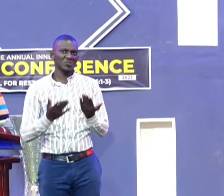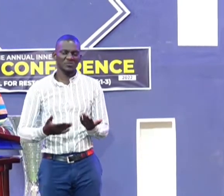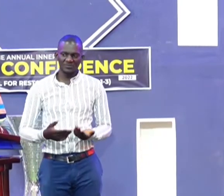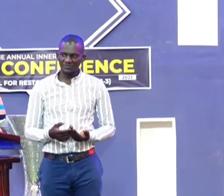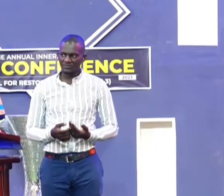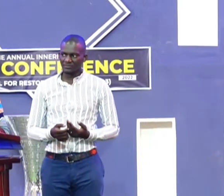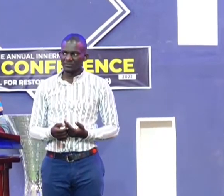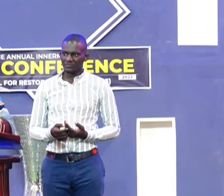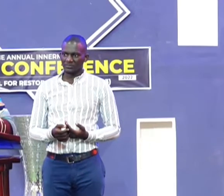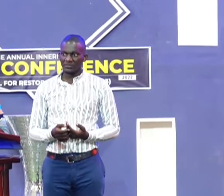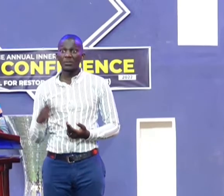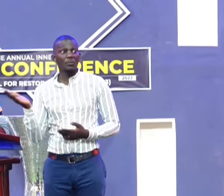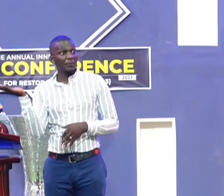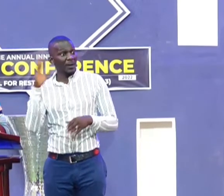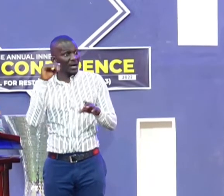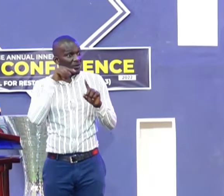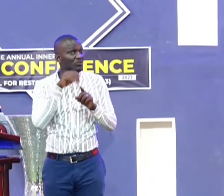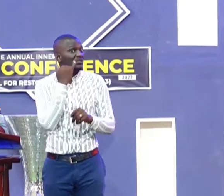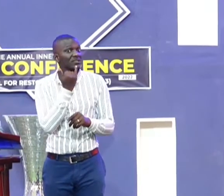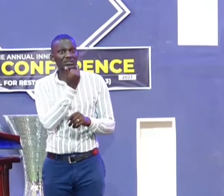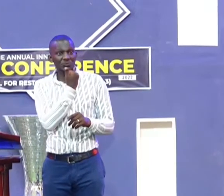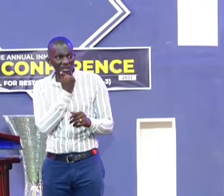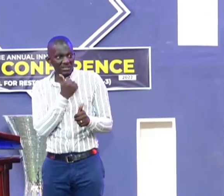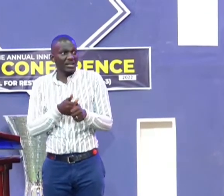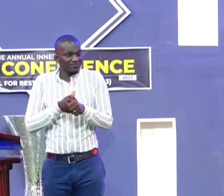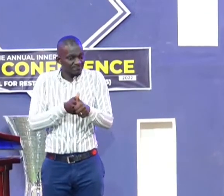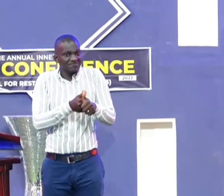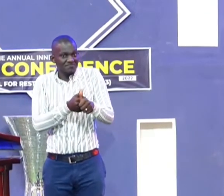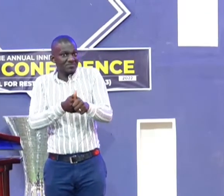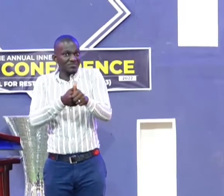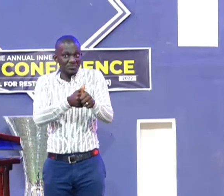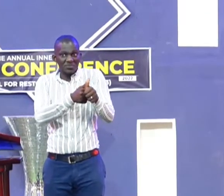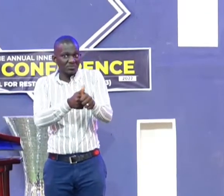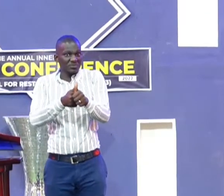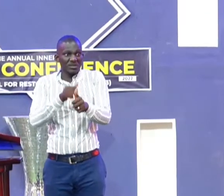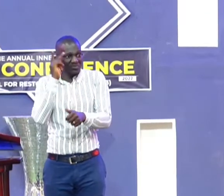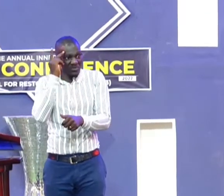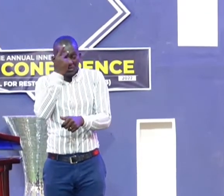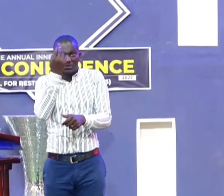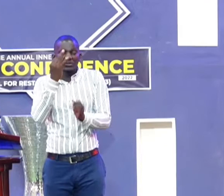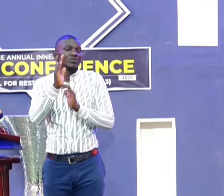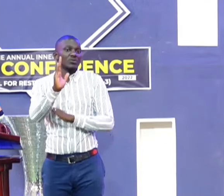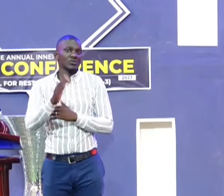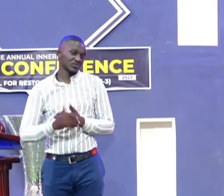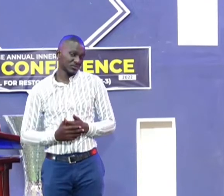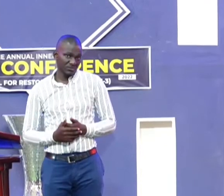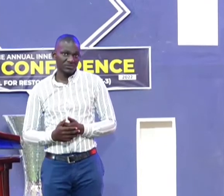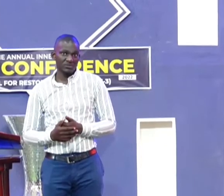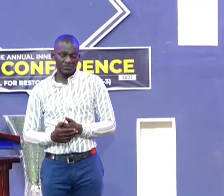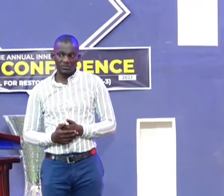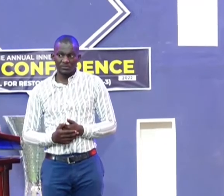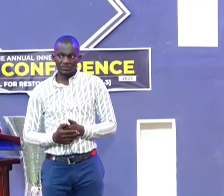return home. To return back to Israel to walk by the principle of his